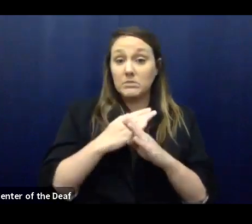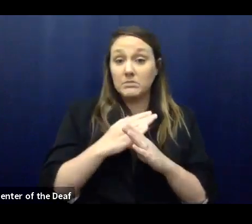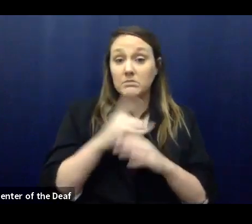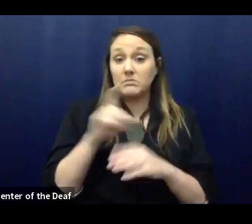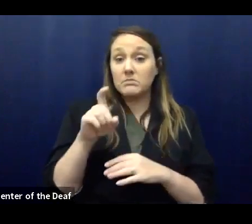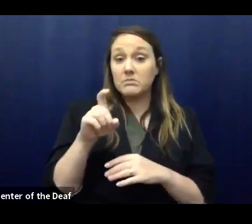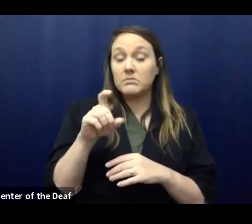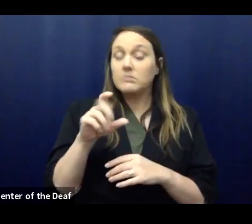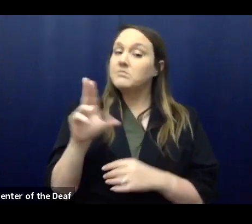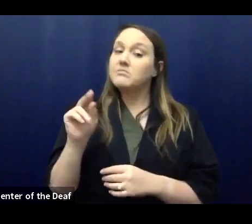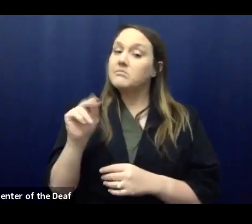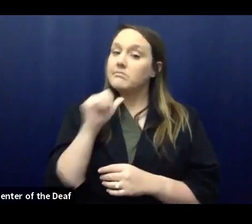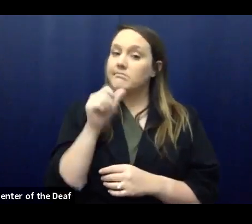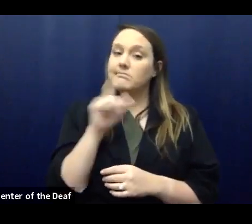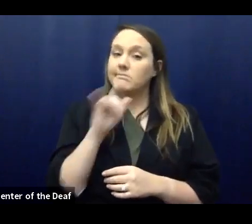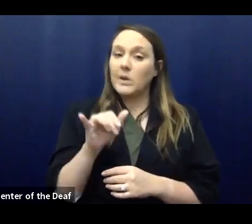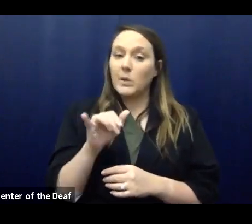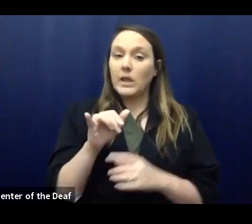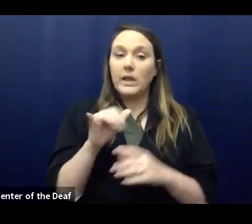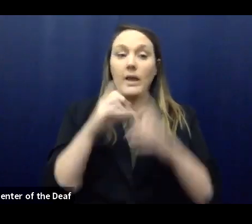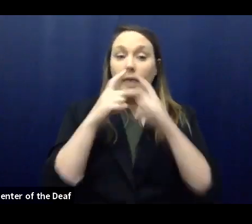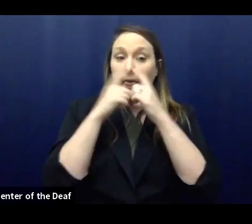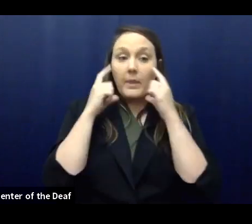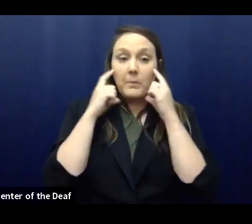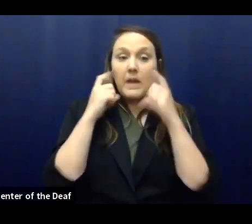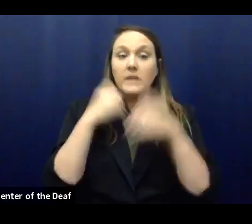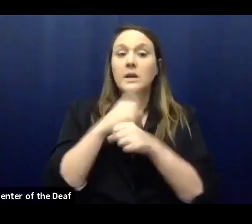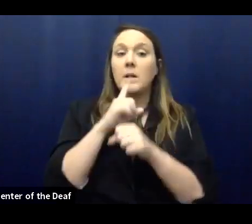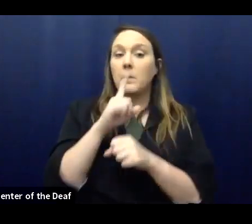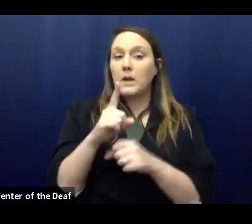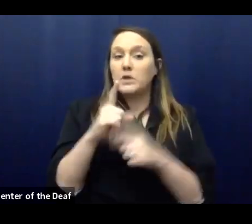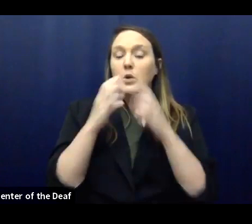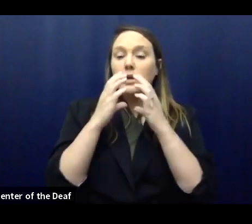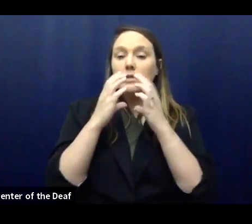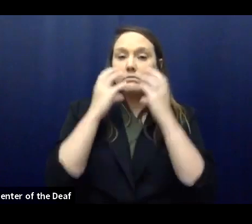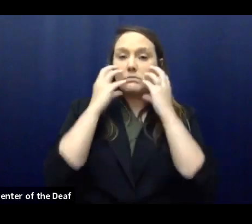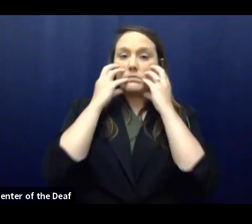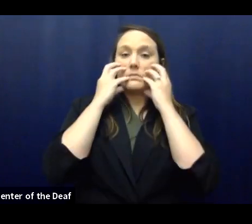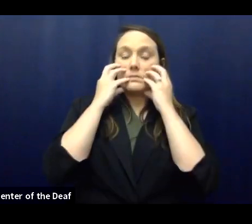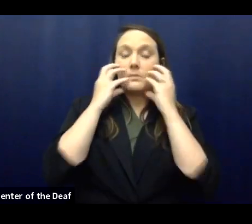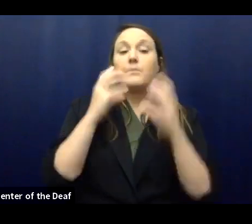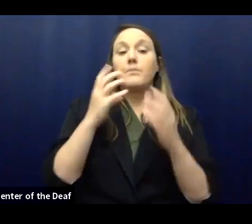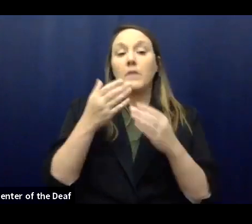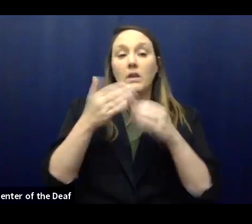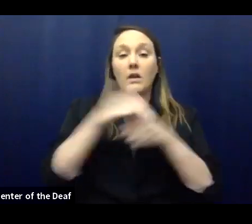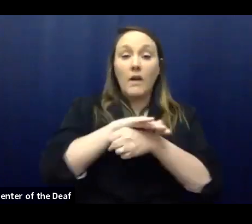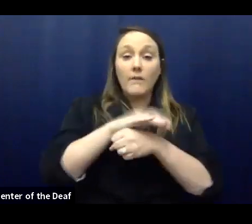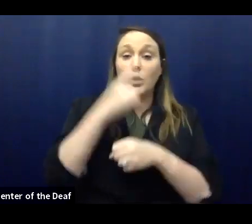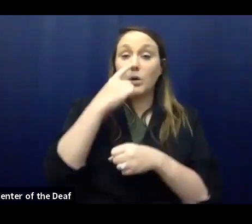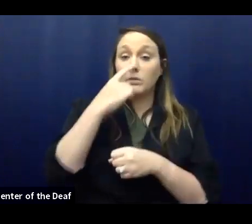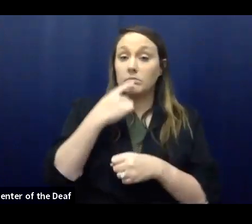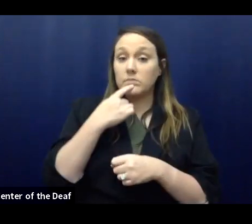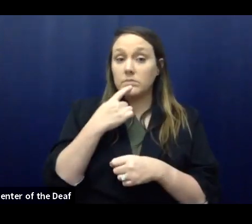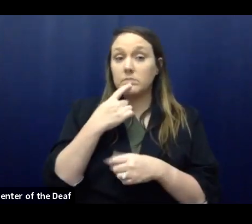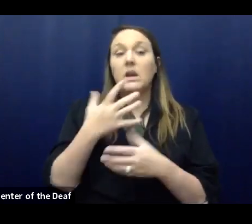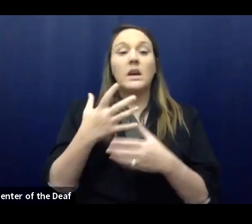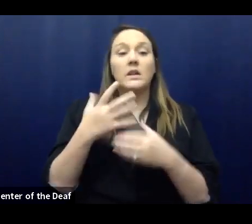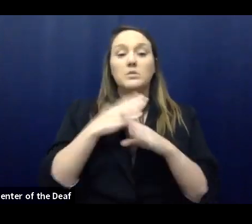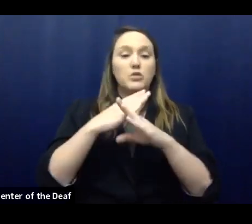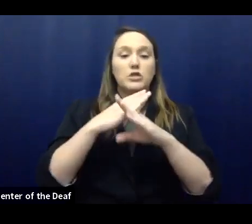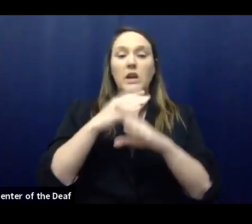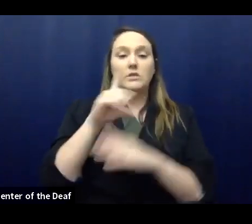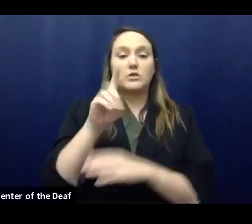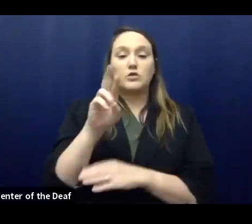talking about wearing the mask, you just want it to fit snugly, so it needs to cover your mouth and nose, and it just catches those droplets from coming out.